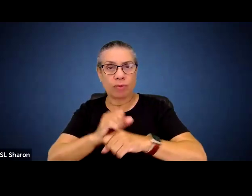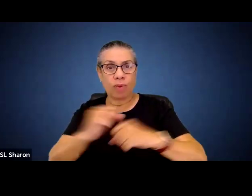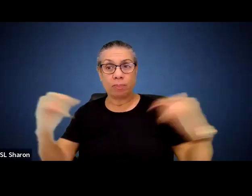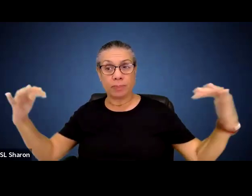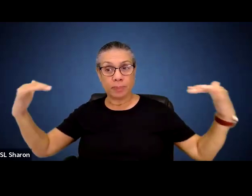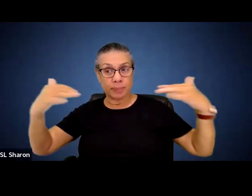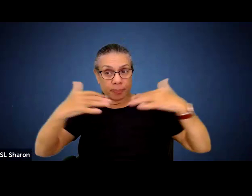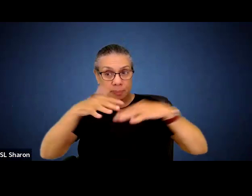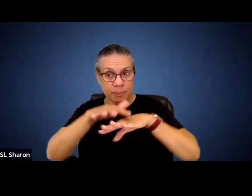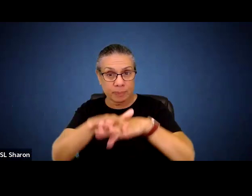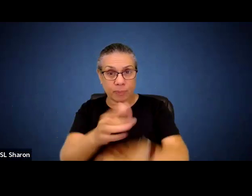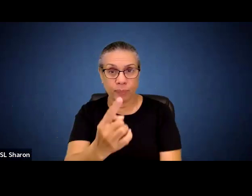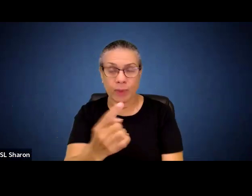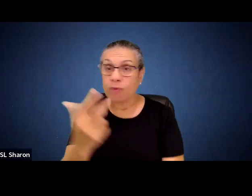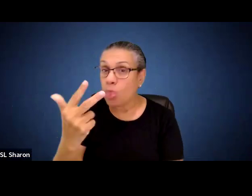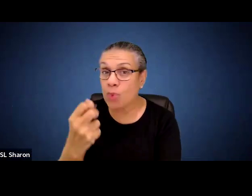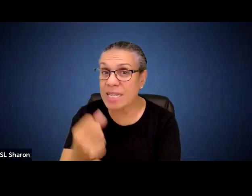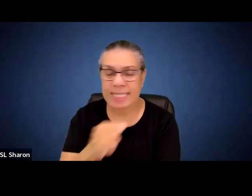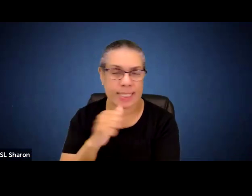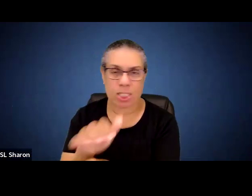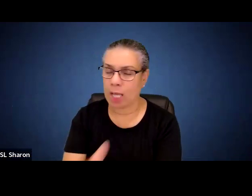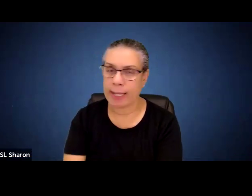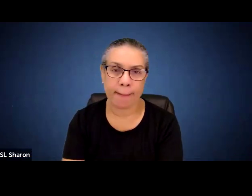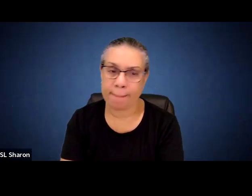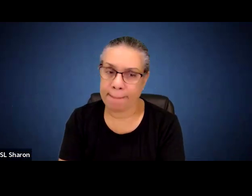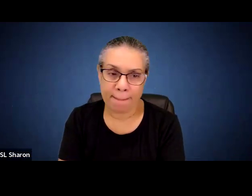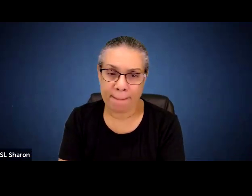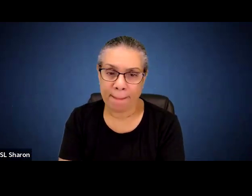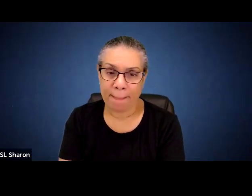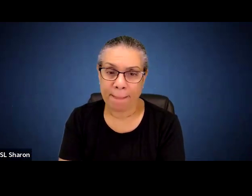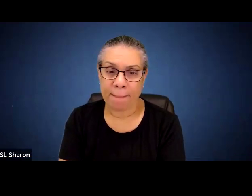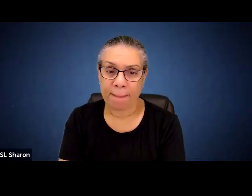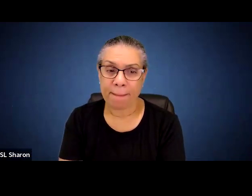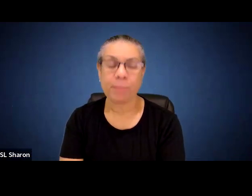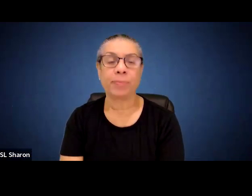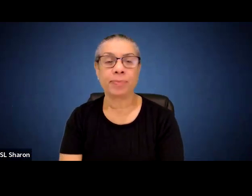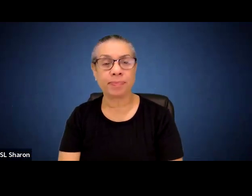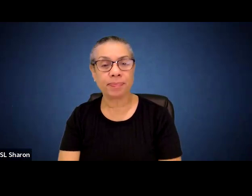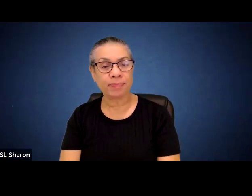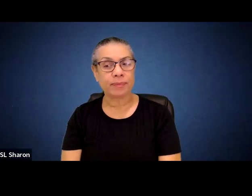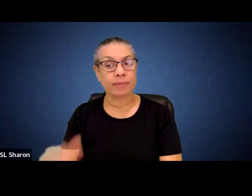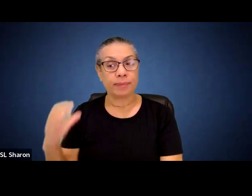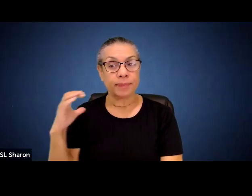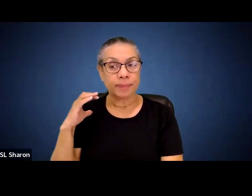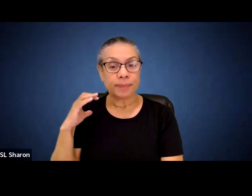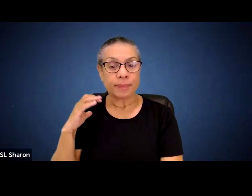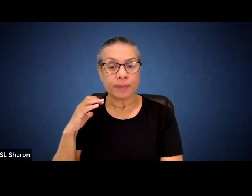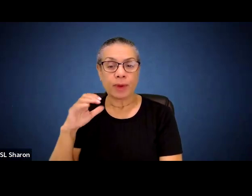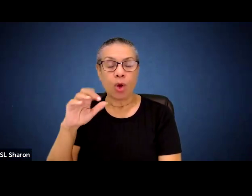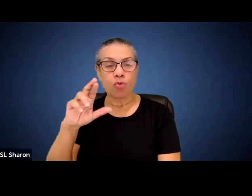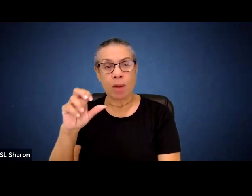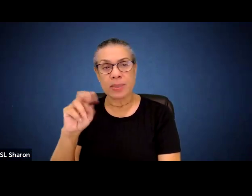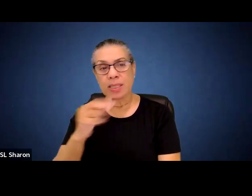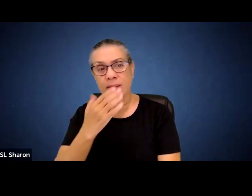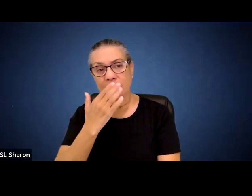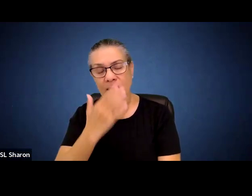mission? And it takes more than 3 years. It does. Thank you. I have